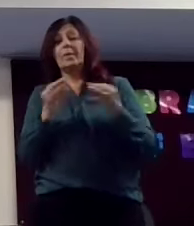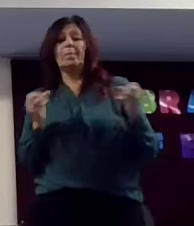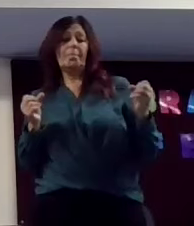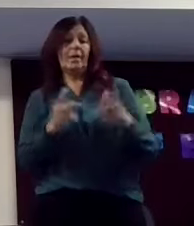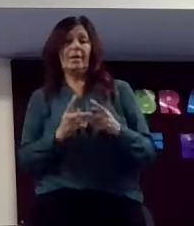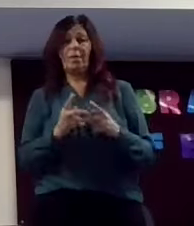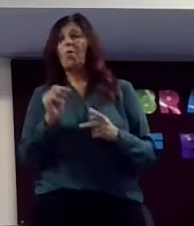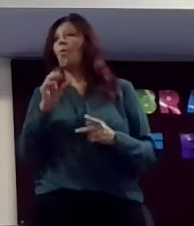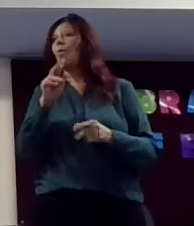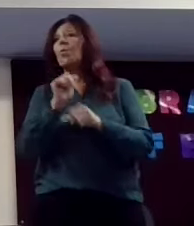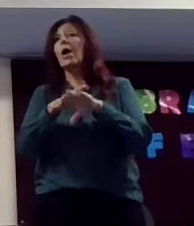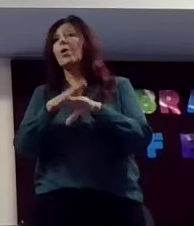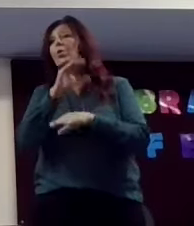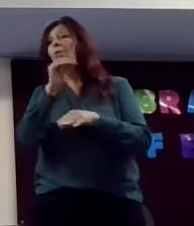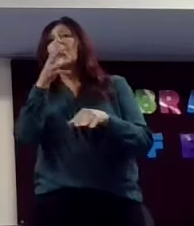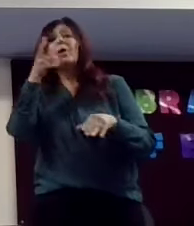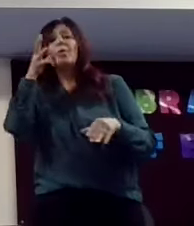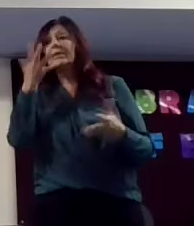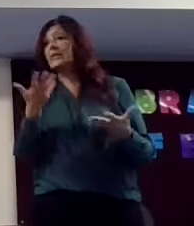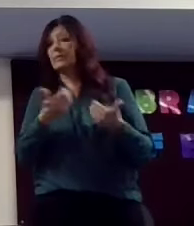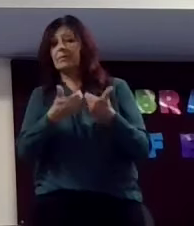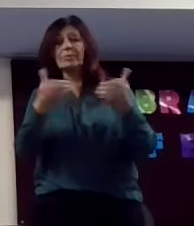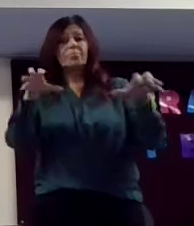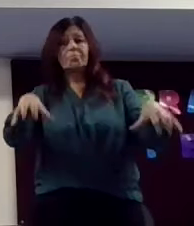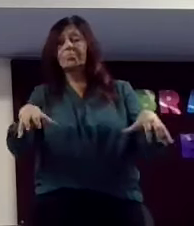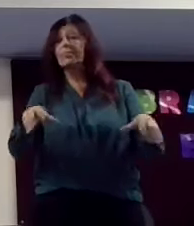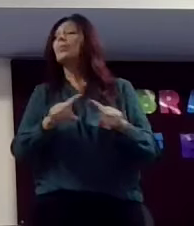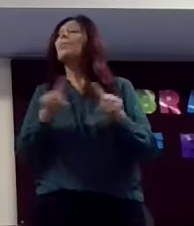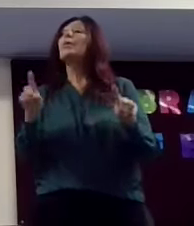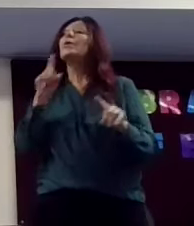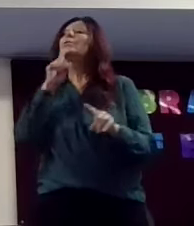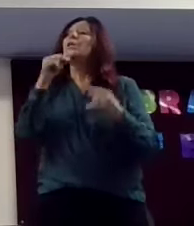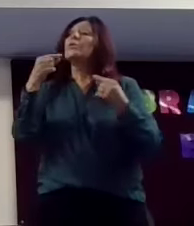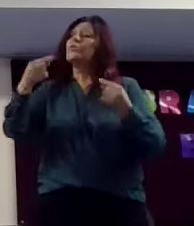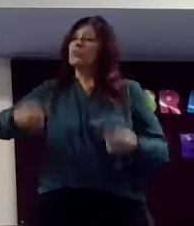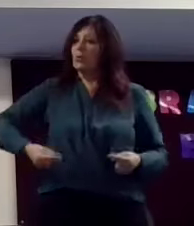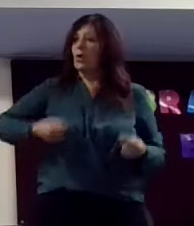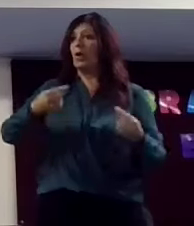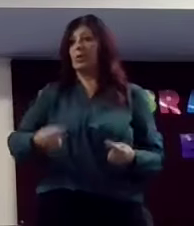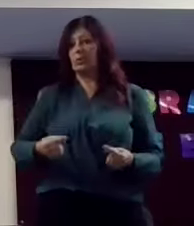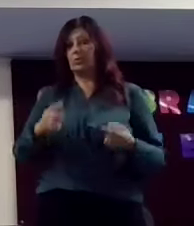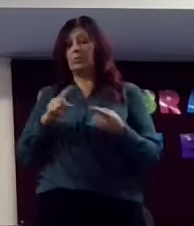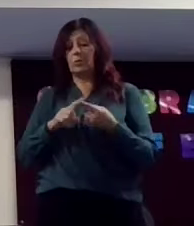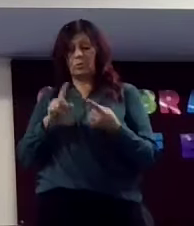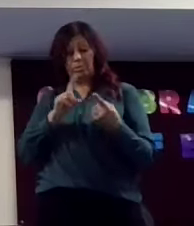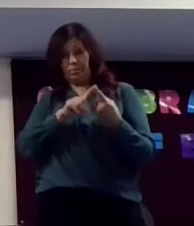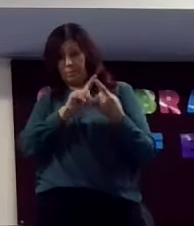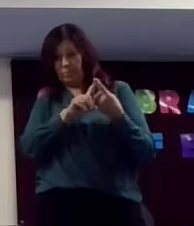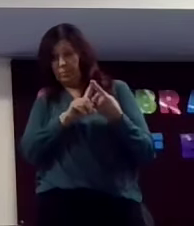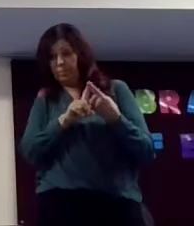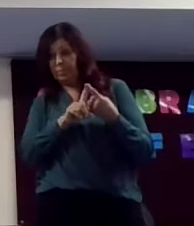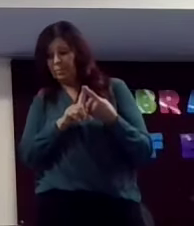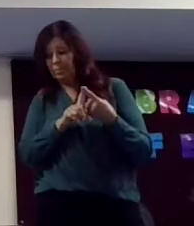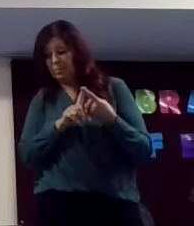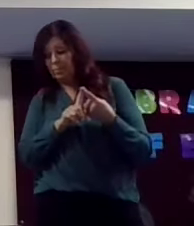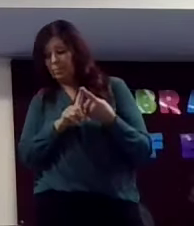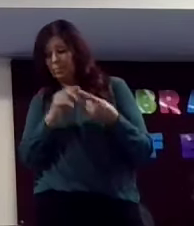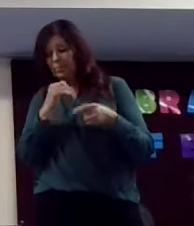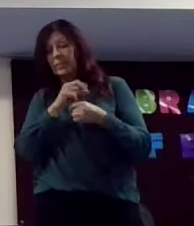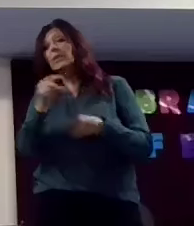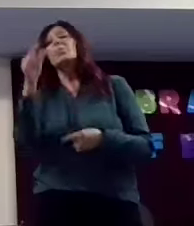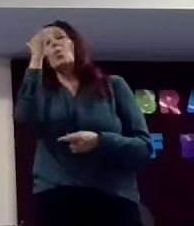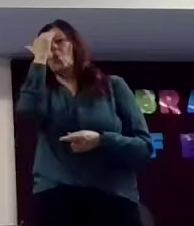together or working on co-parenting when they're in two different households. But it's really a struggle to, number one,